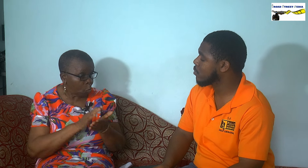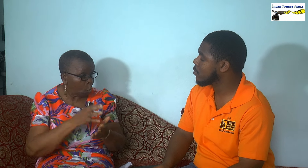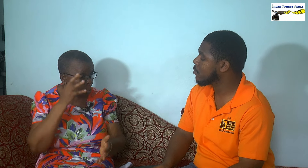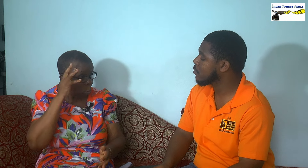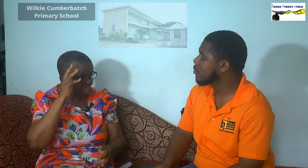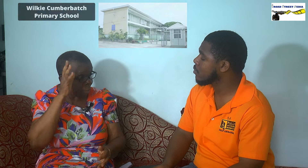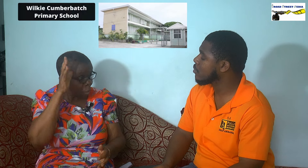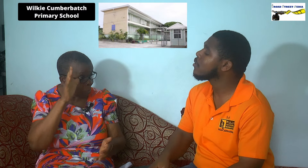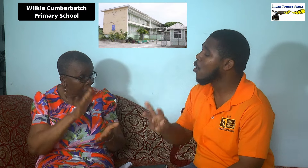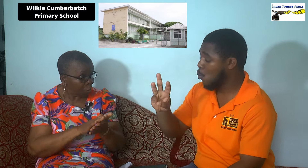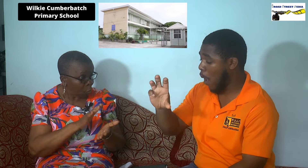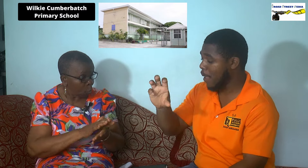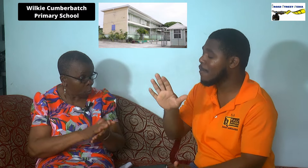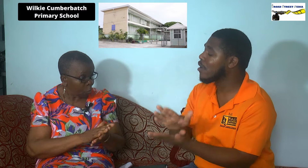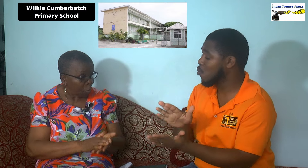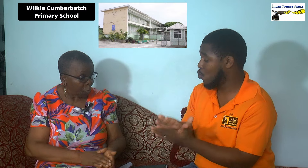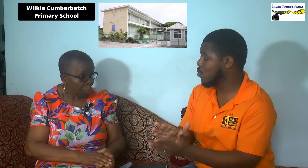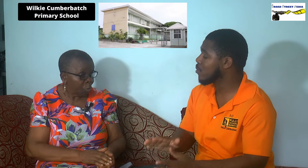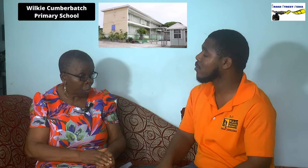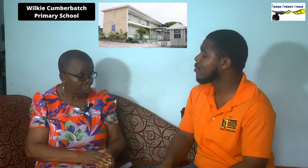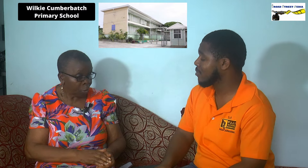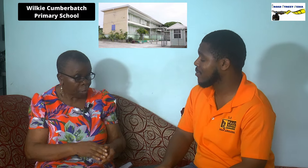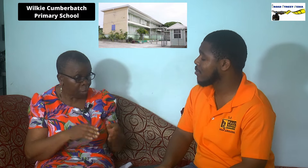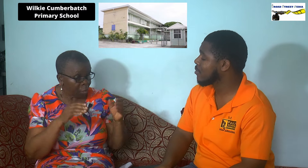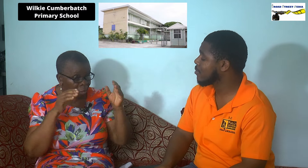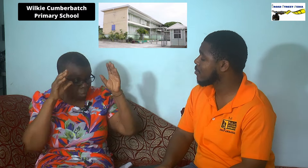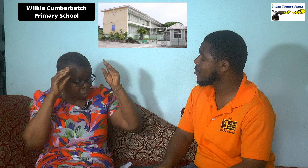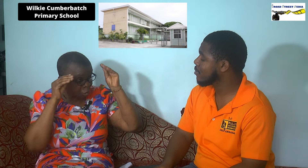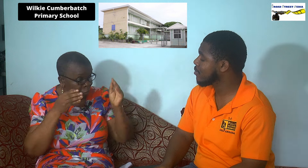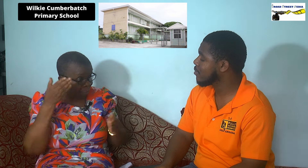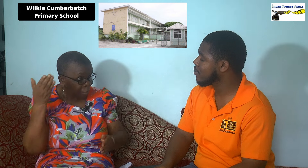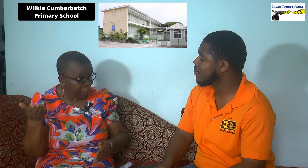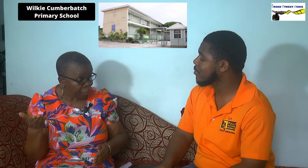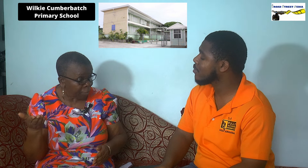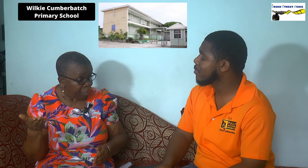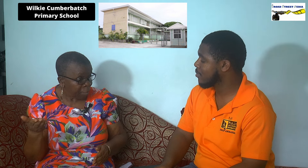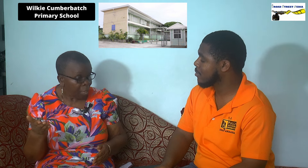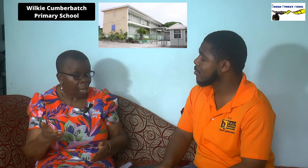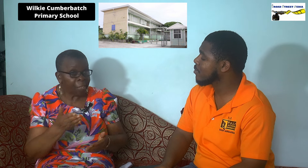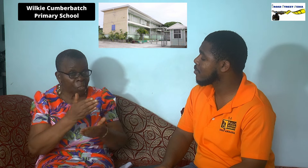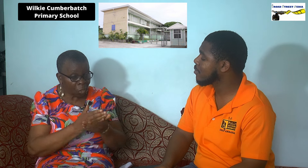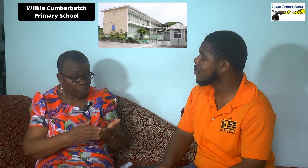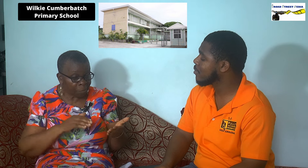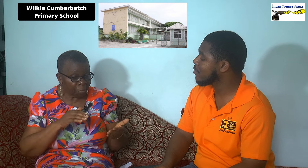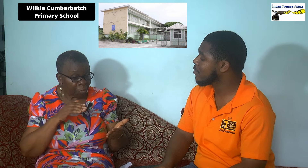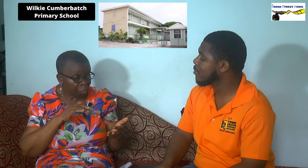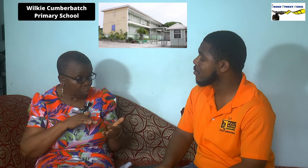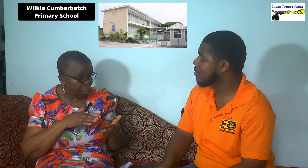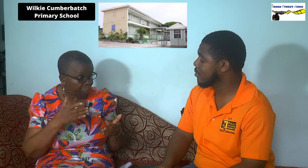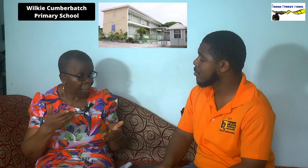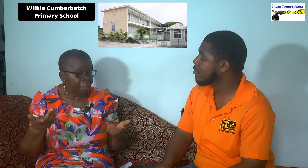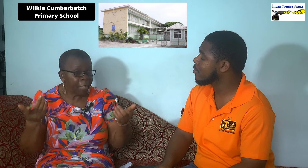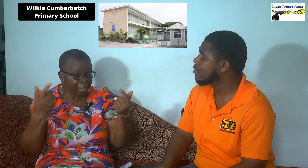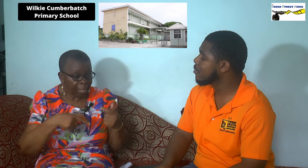school, Ilithi Kamaba School. So the teachers there and some students there came